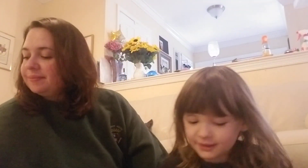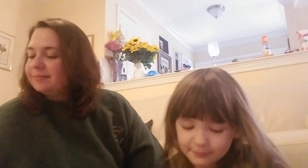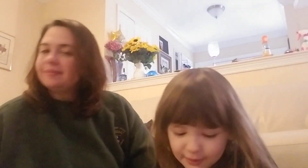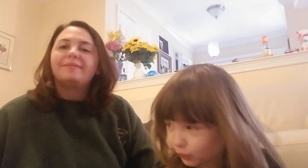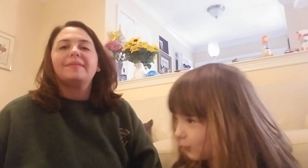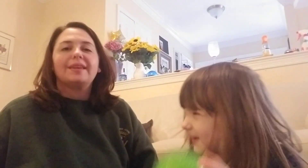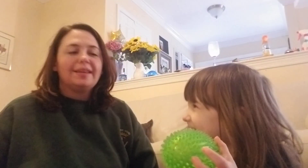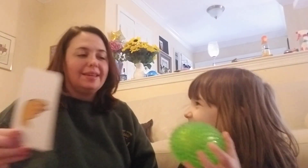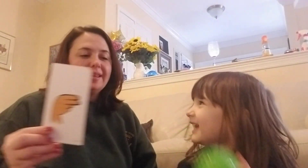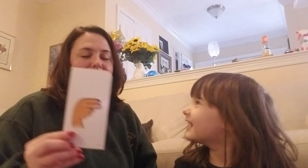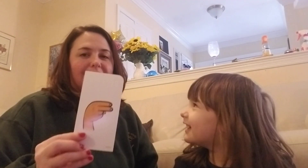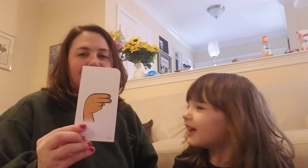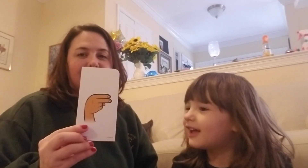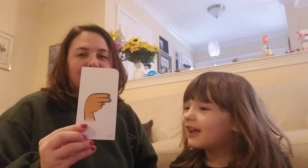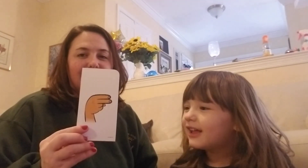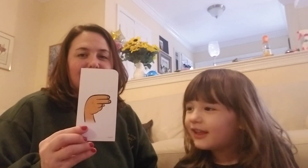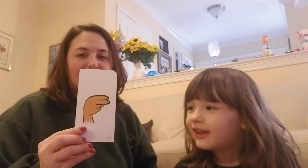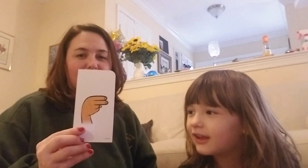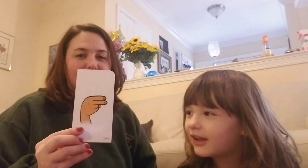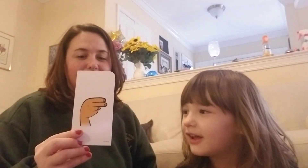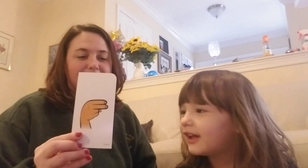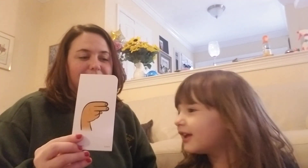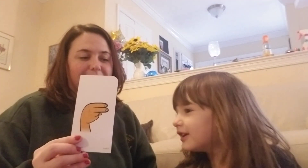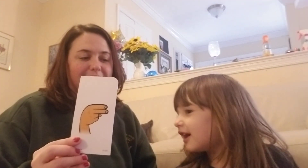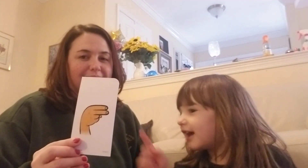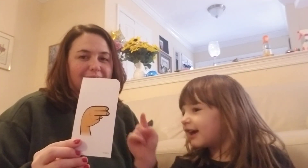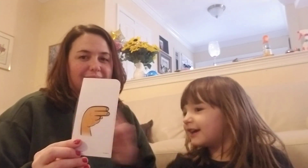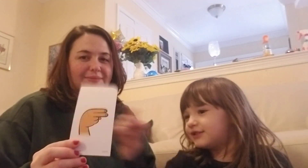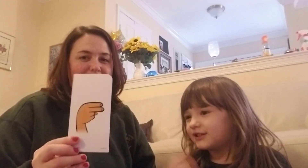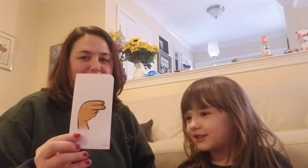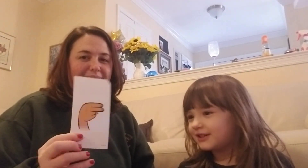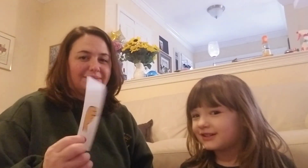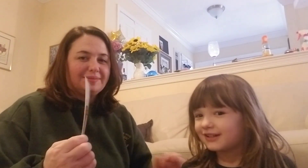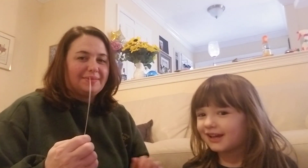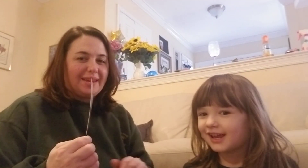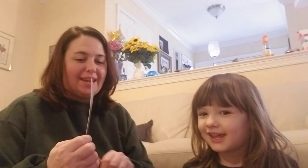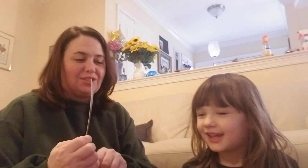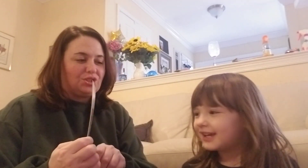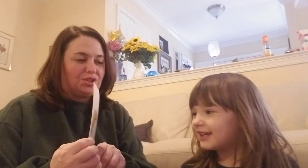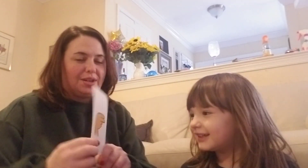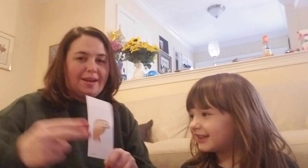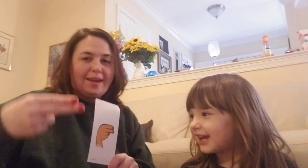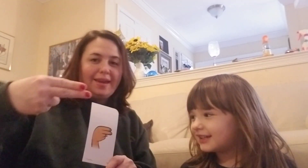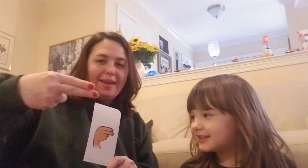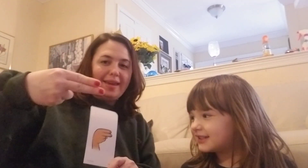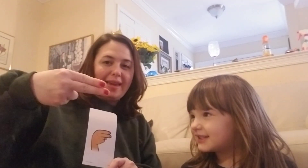Come here, squeaky. What's this one? H. H.